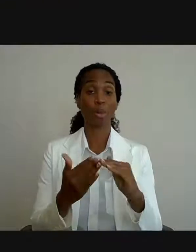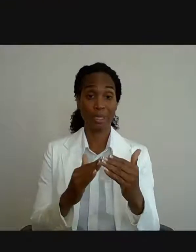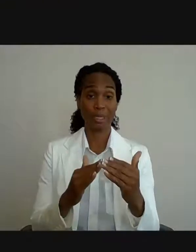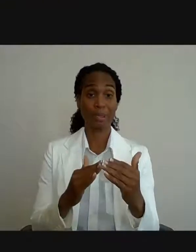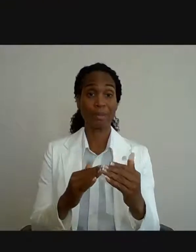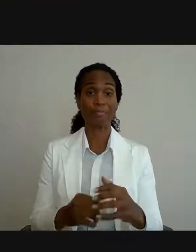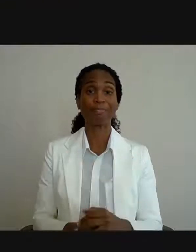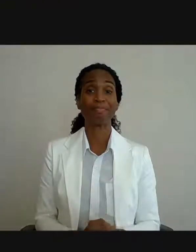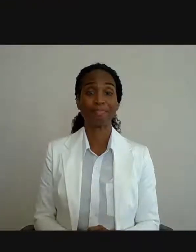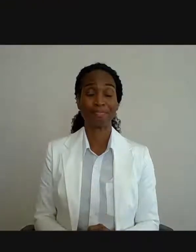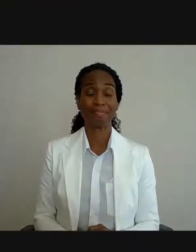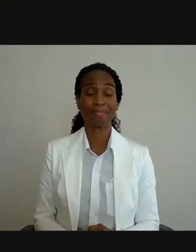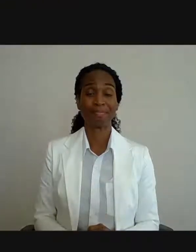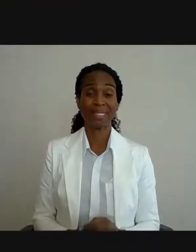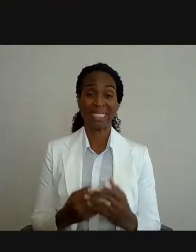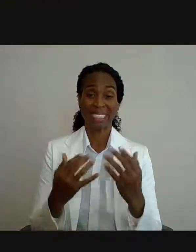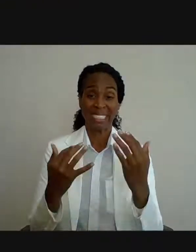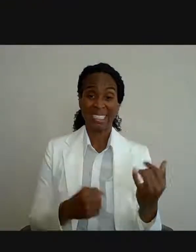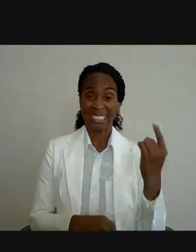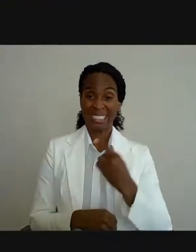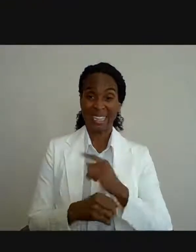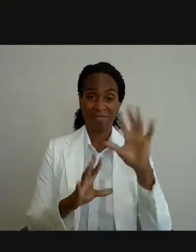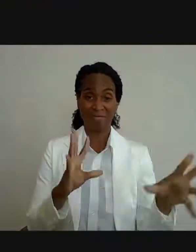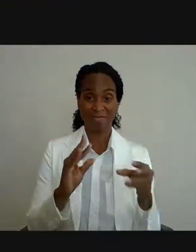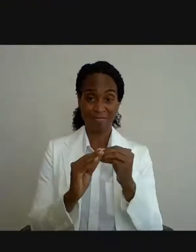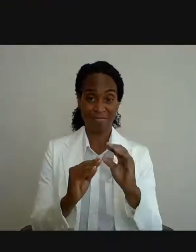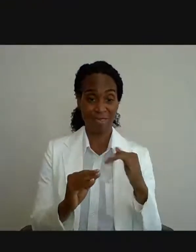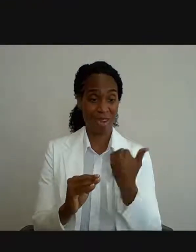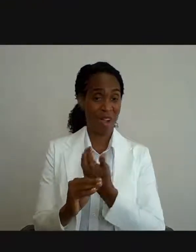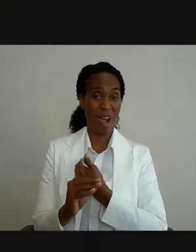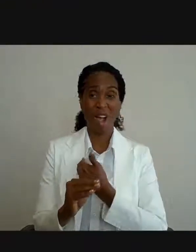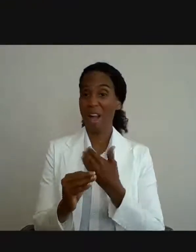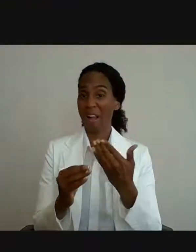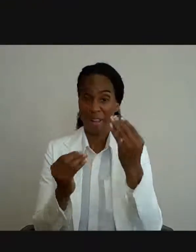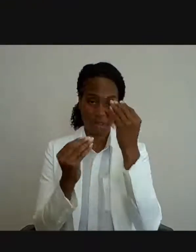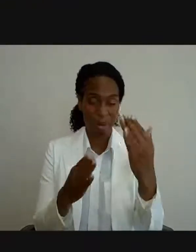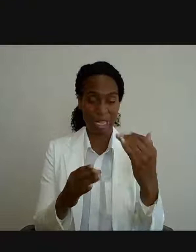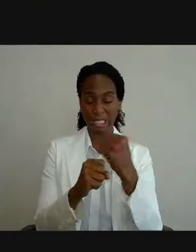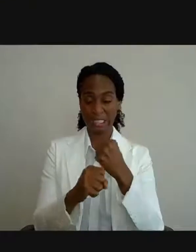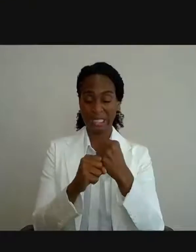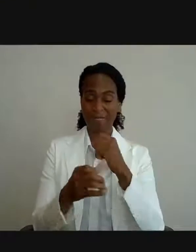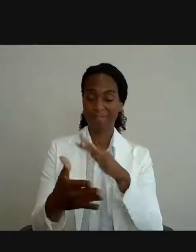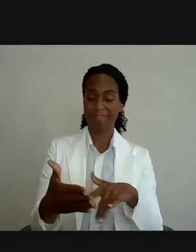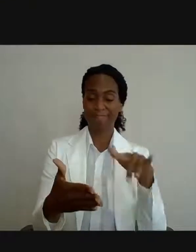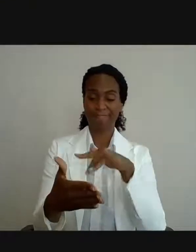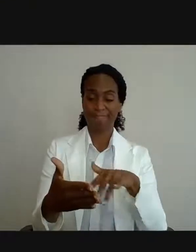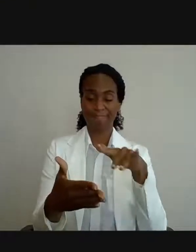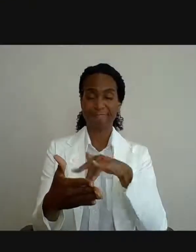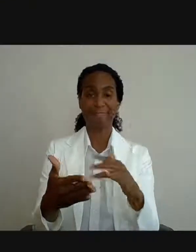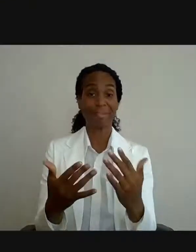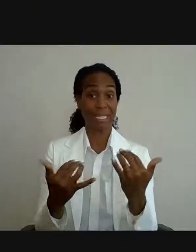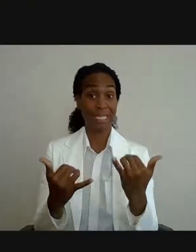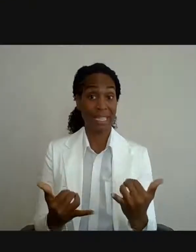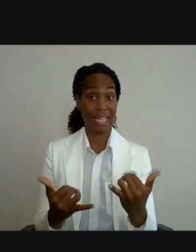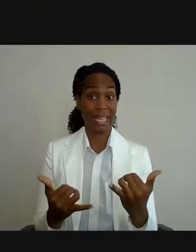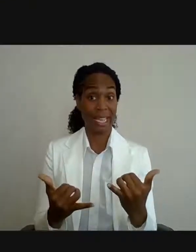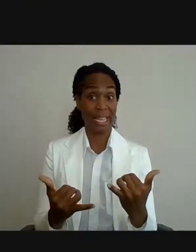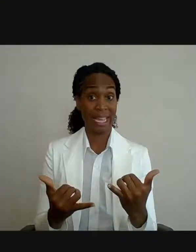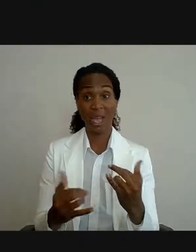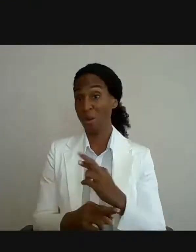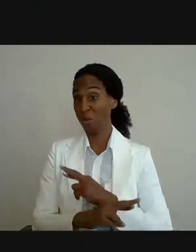Today, looking at the totality of our evidence, we are now in a position to